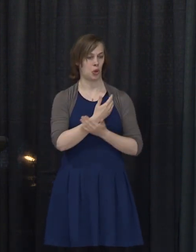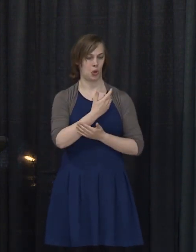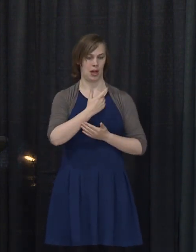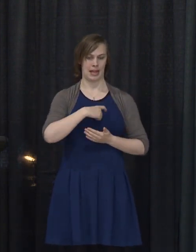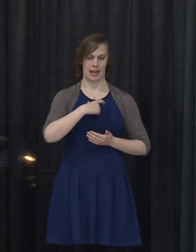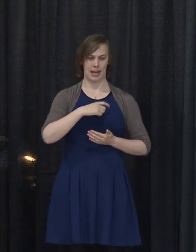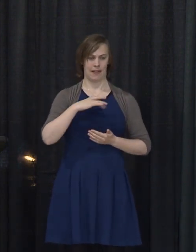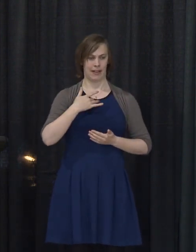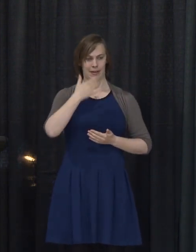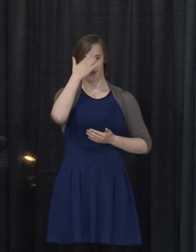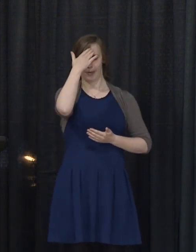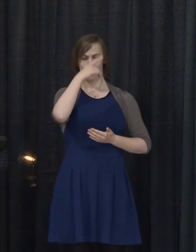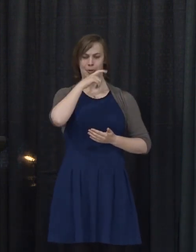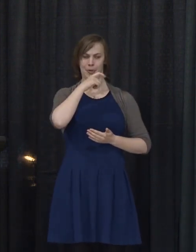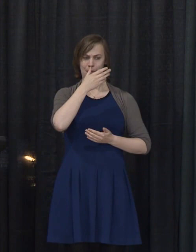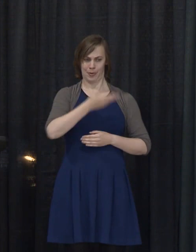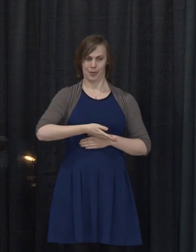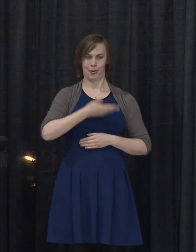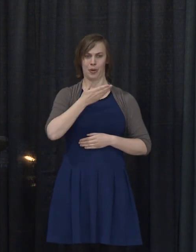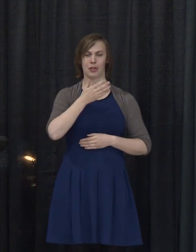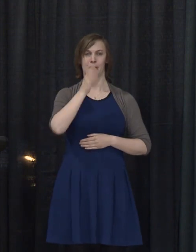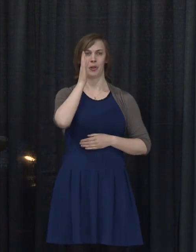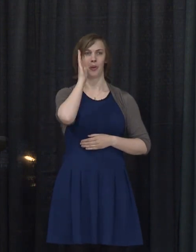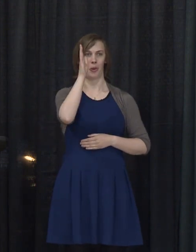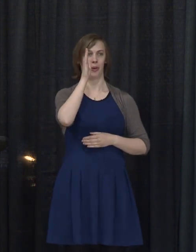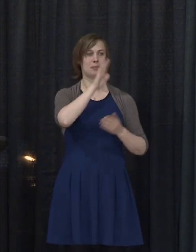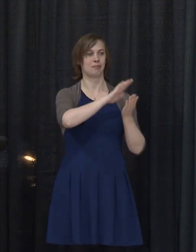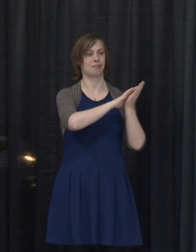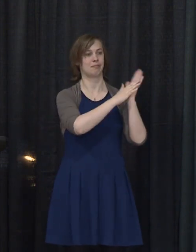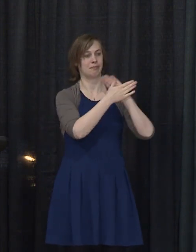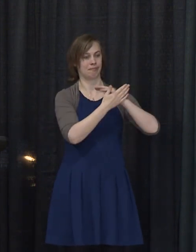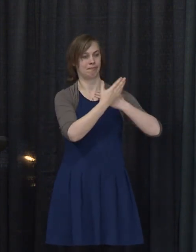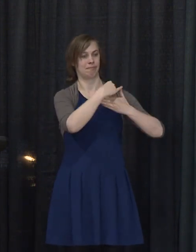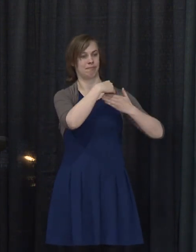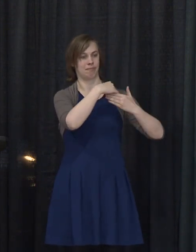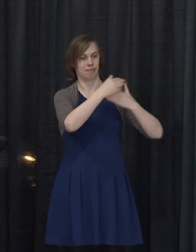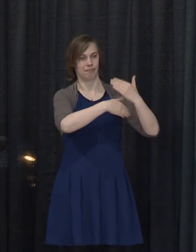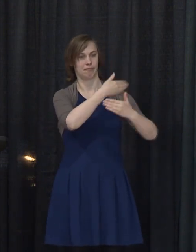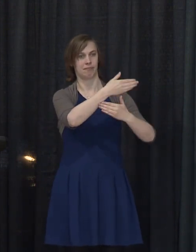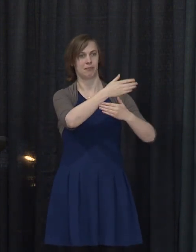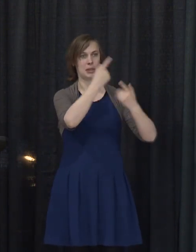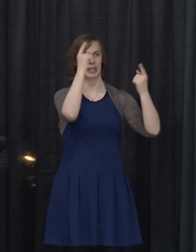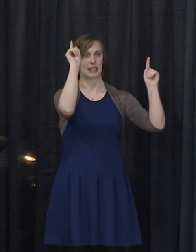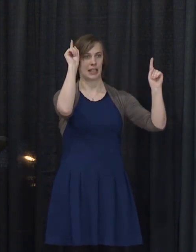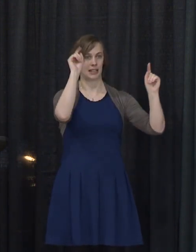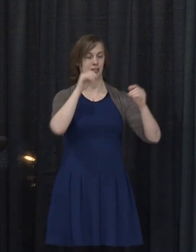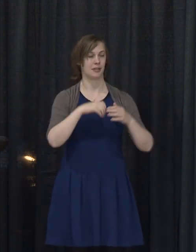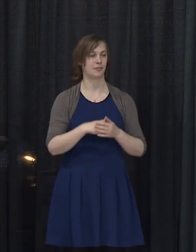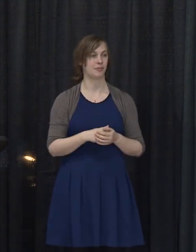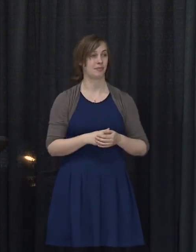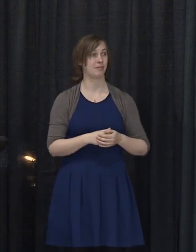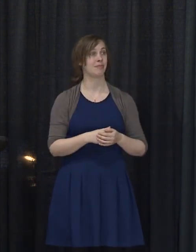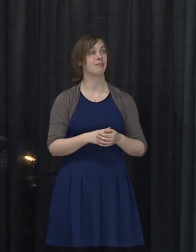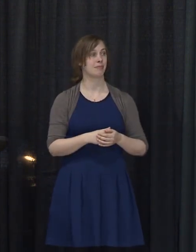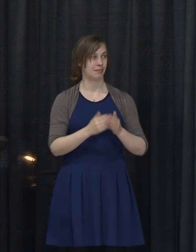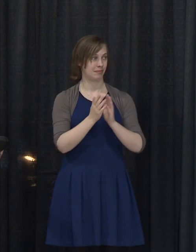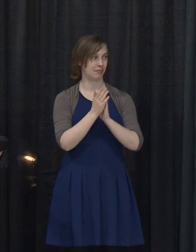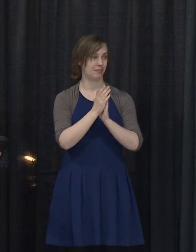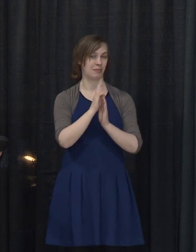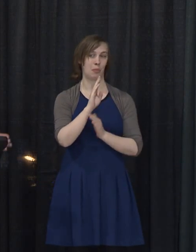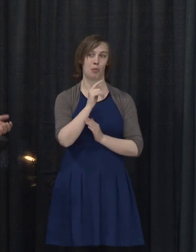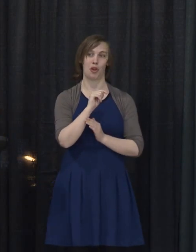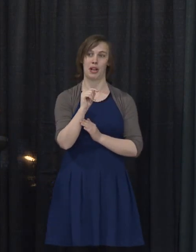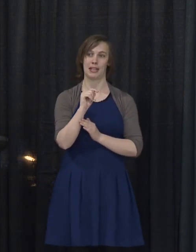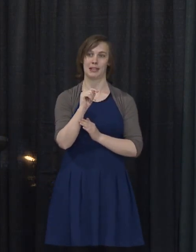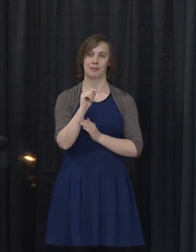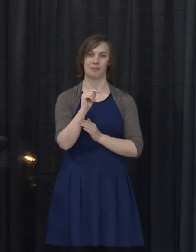Britt well as she pursues her life's goals and learning goals. Please help me in welcoming Britt to the